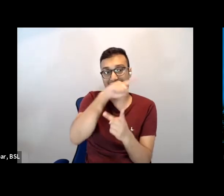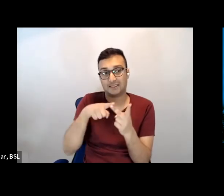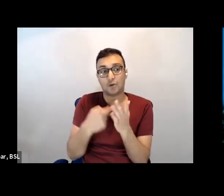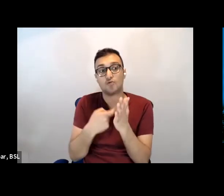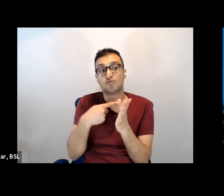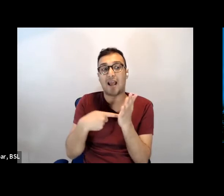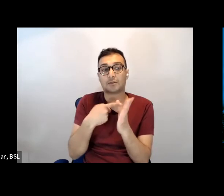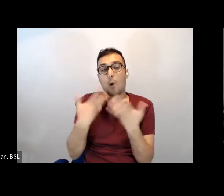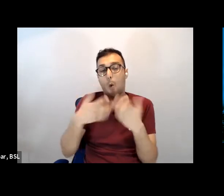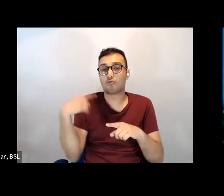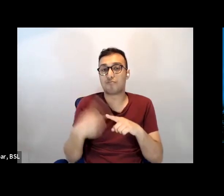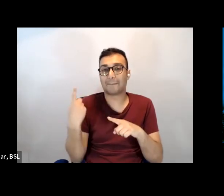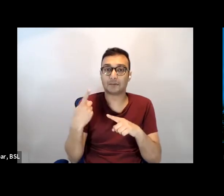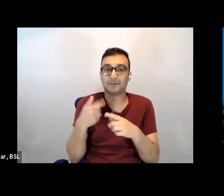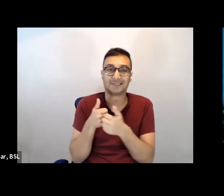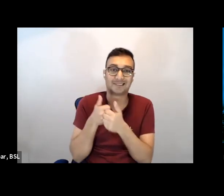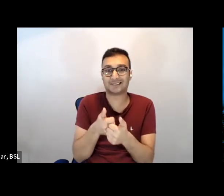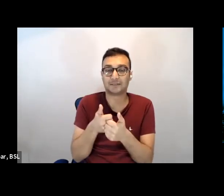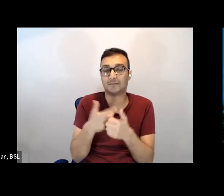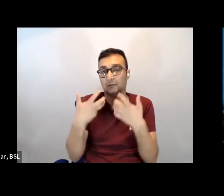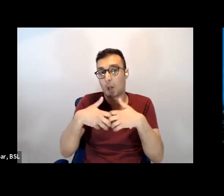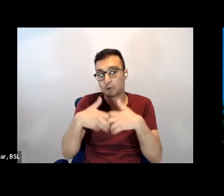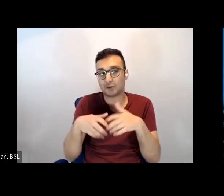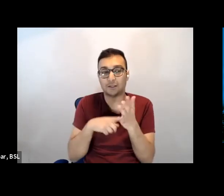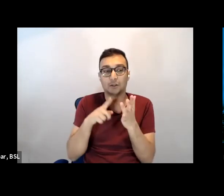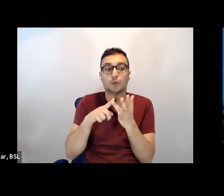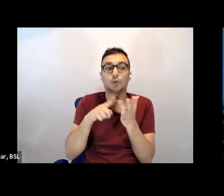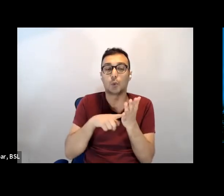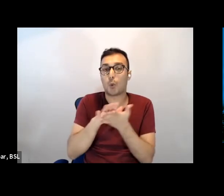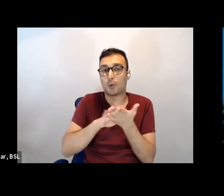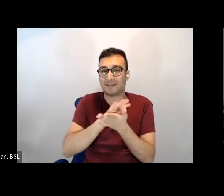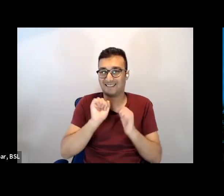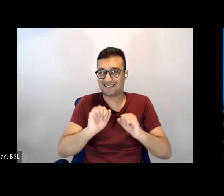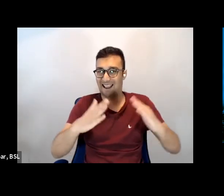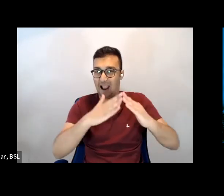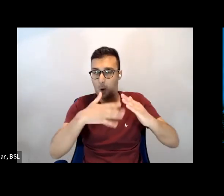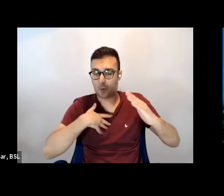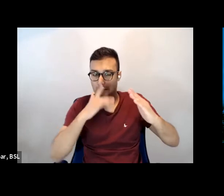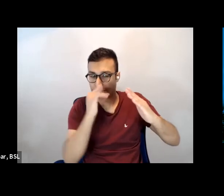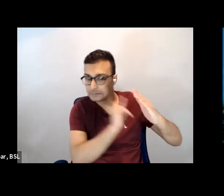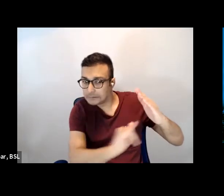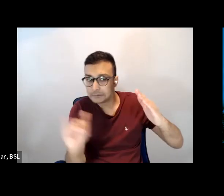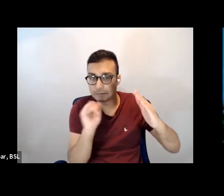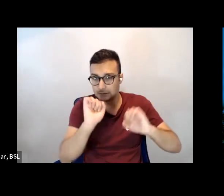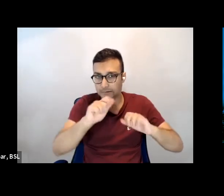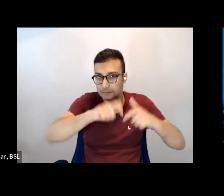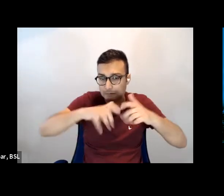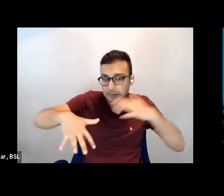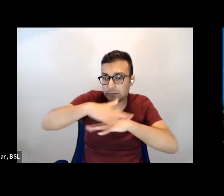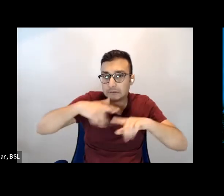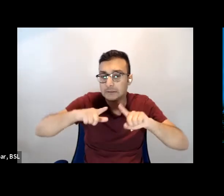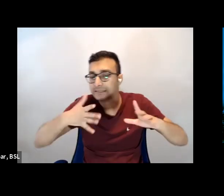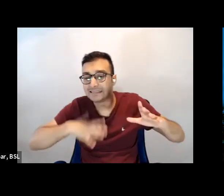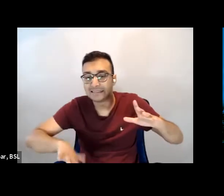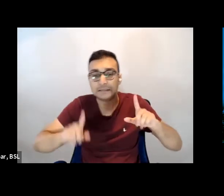Assessment Tool, which is a household survey to collect data on need and unmet need in the population. And Julian used